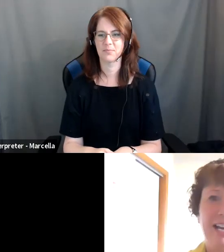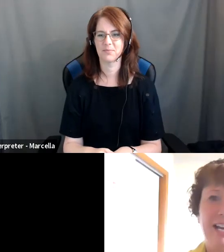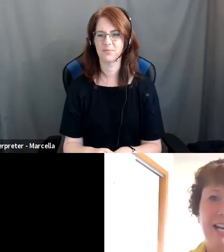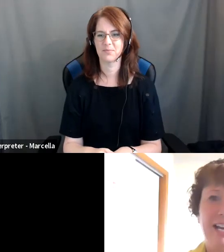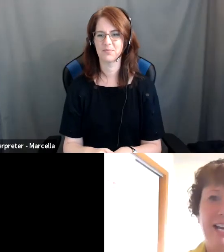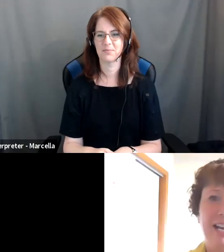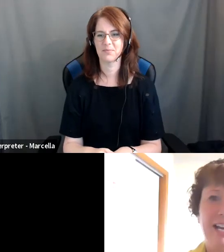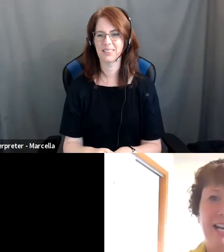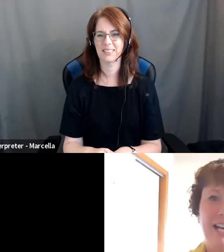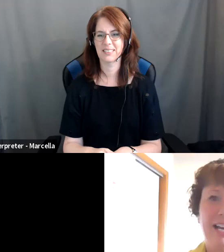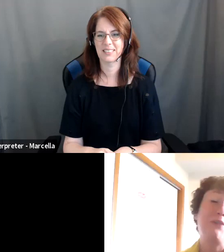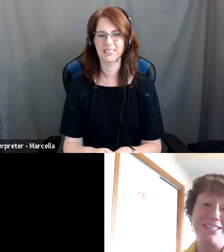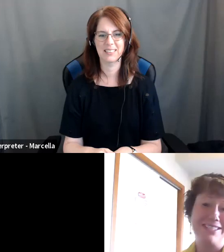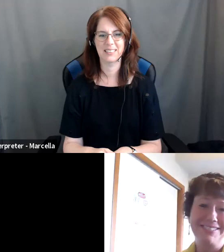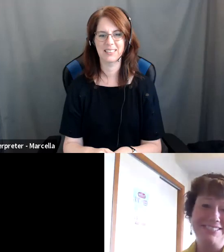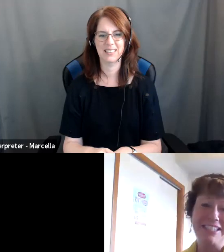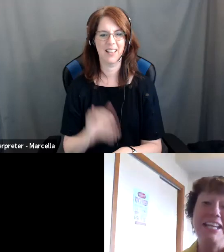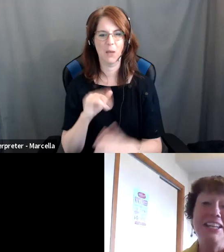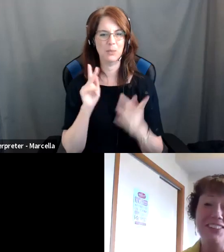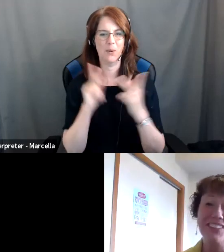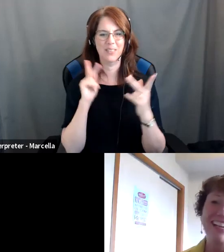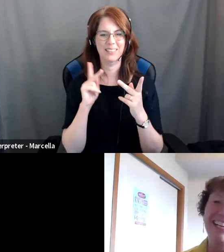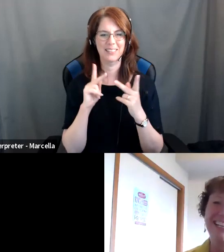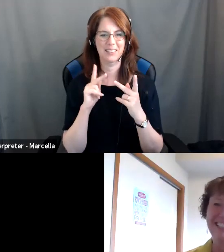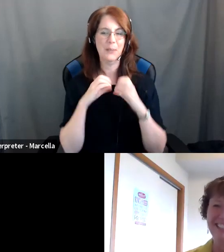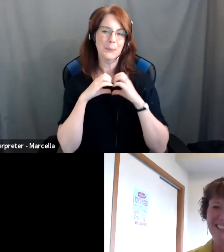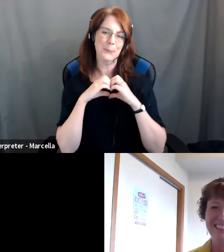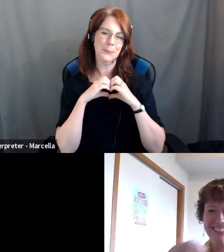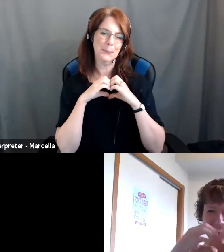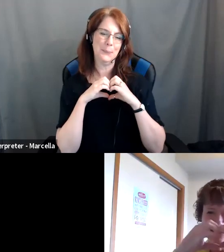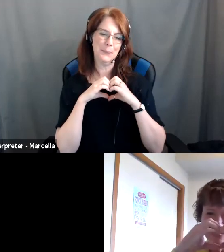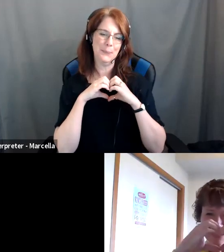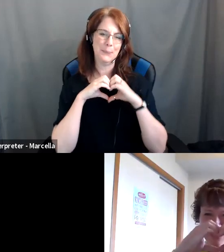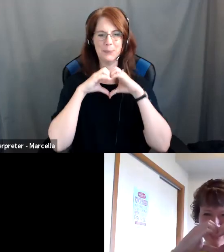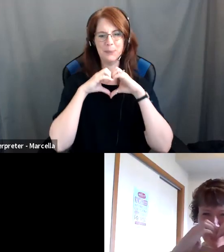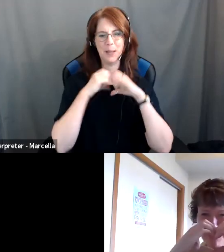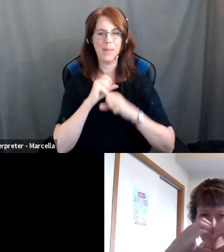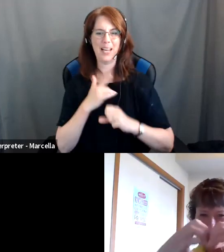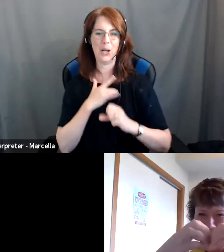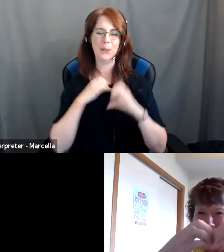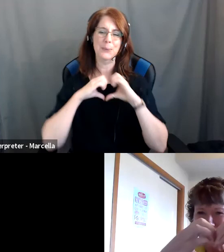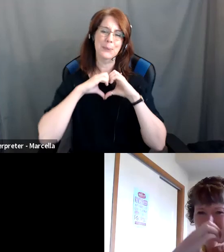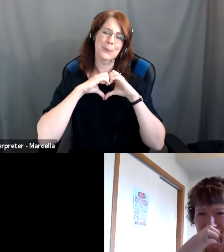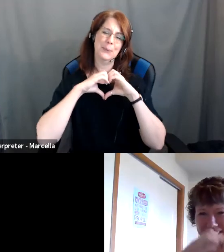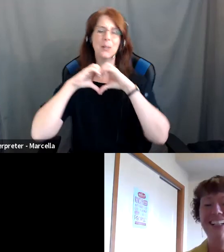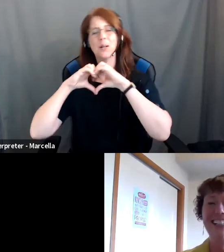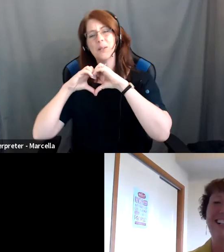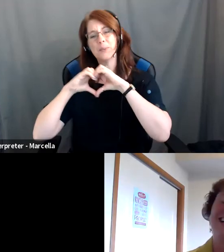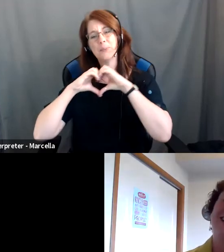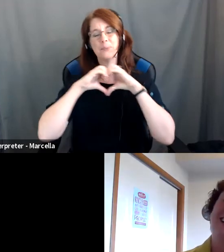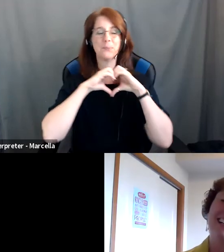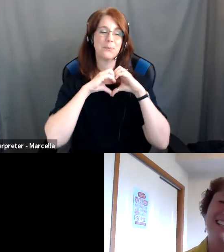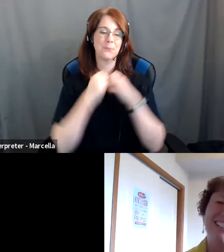I can't, that was perfect. I know, I'm going to do a heart. I'm making a heart with my hands. This is heart with my hands also.